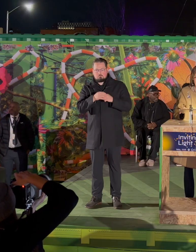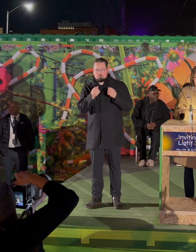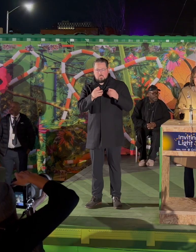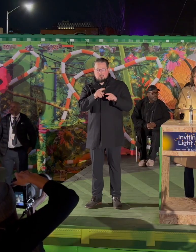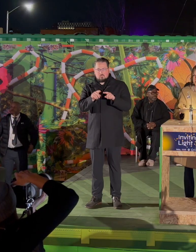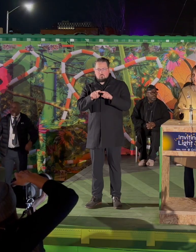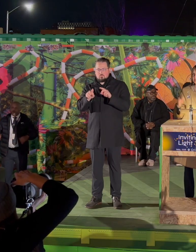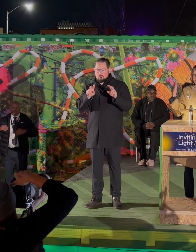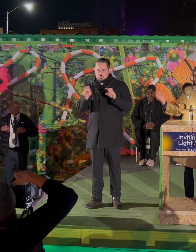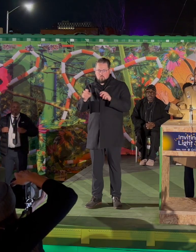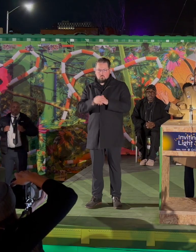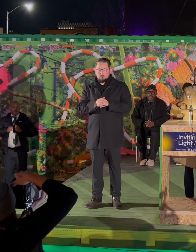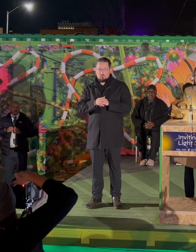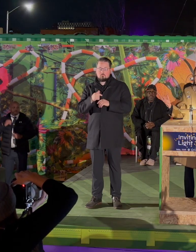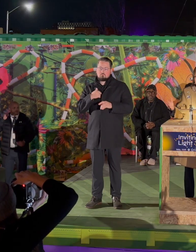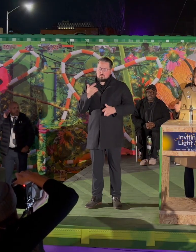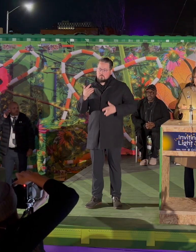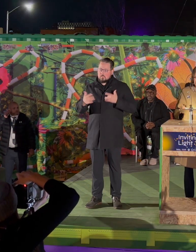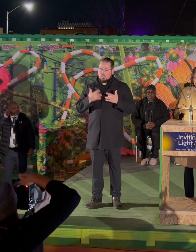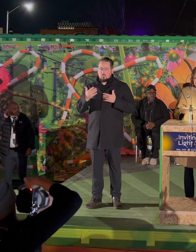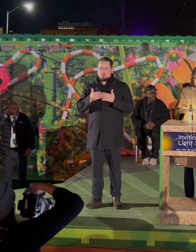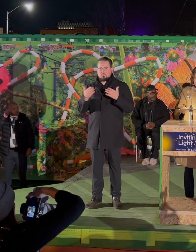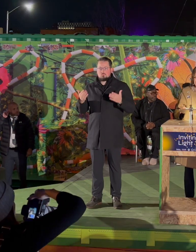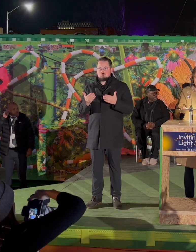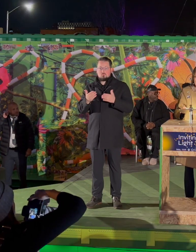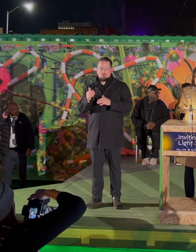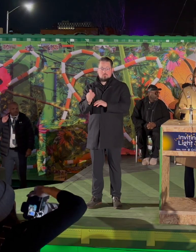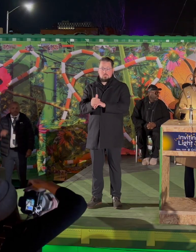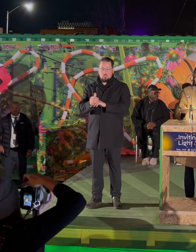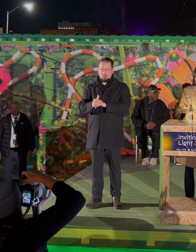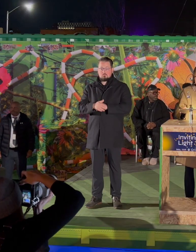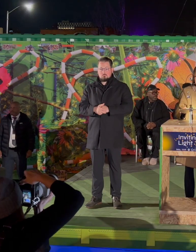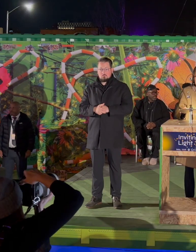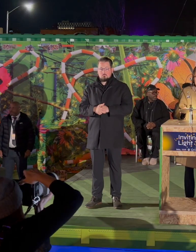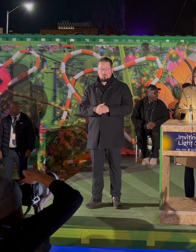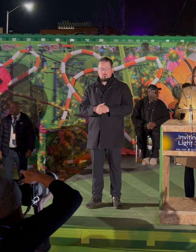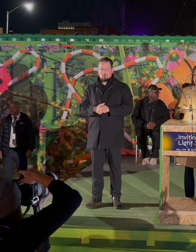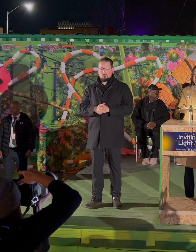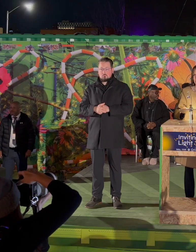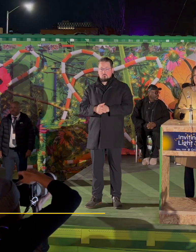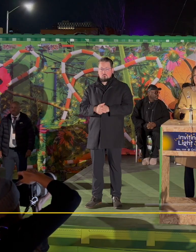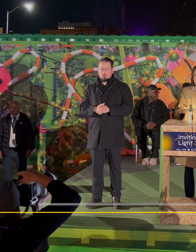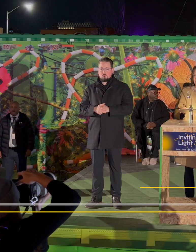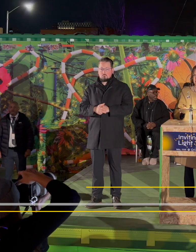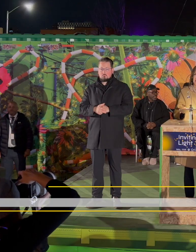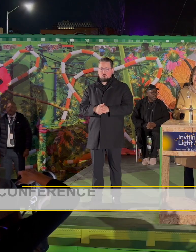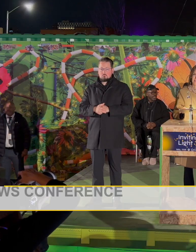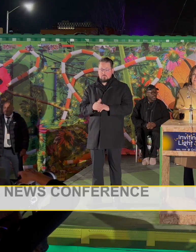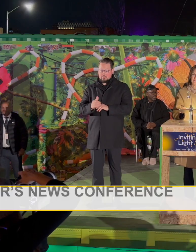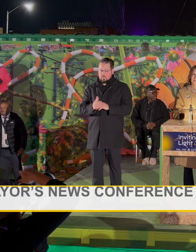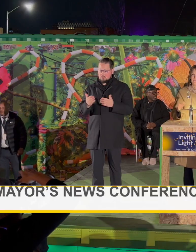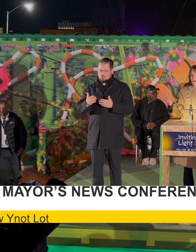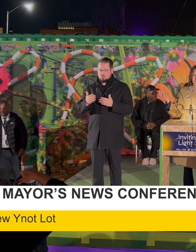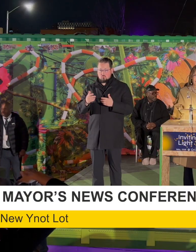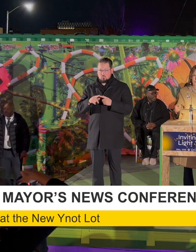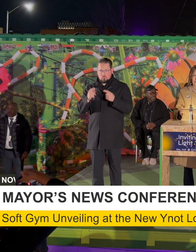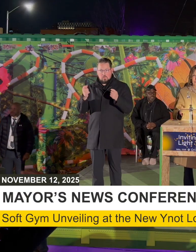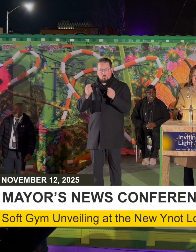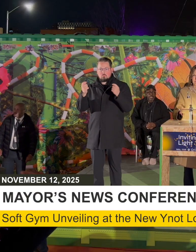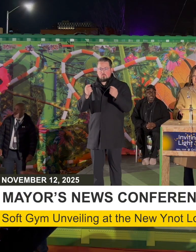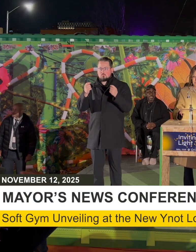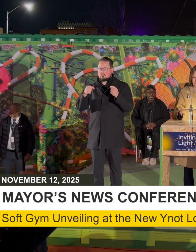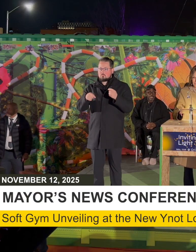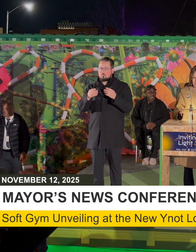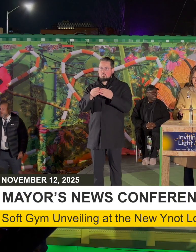different issues. It's so exciting to be here tonight and to celebrate the